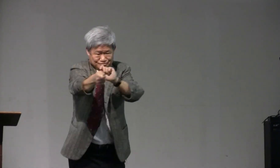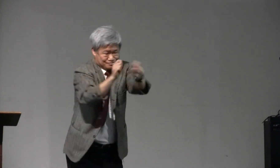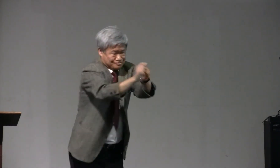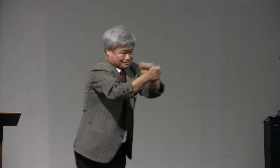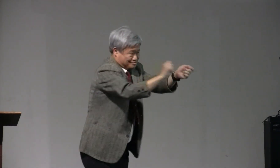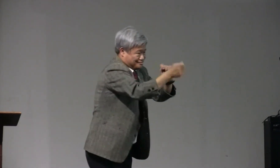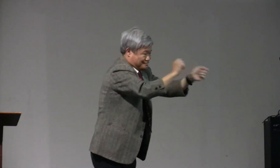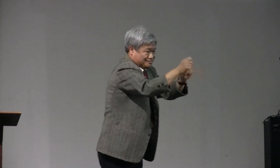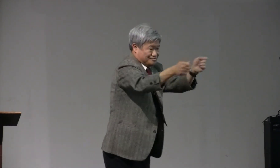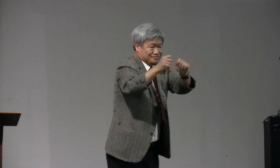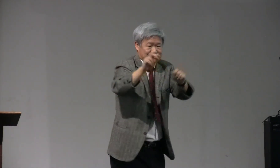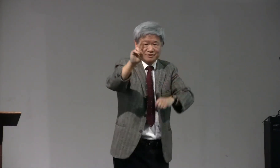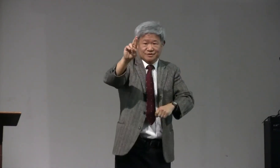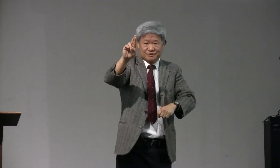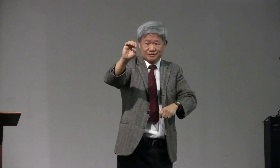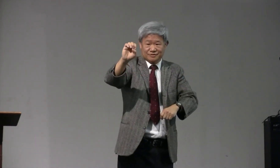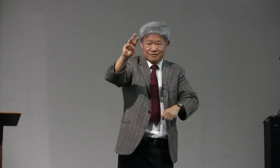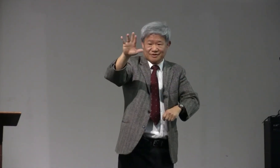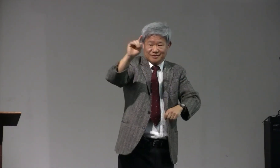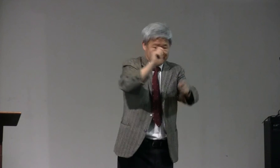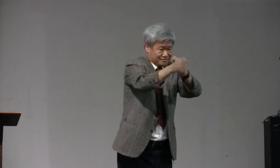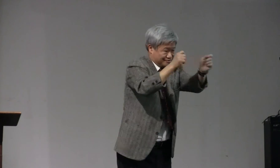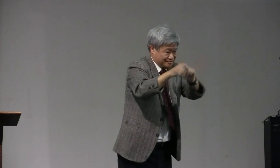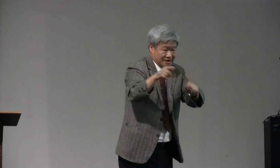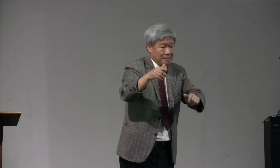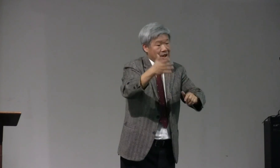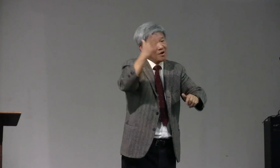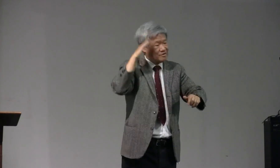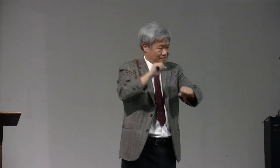When you die and go to heaven, he will give us our rewards.